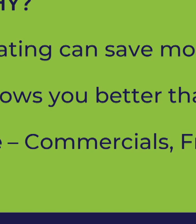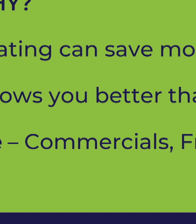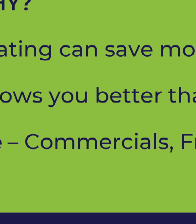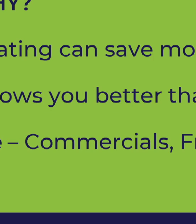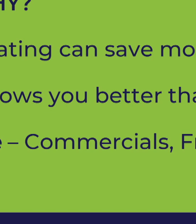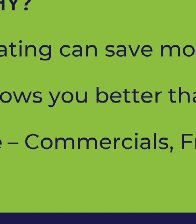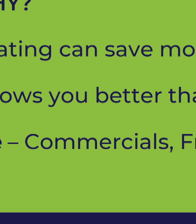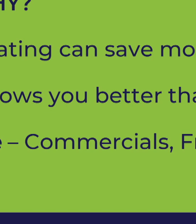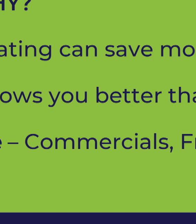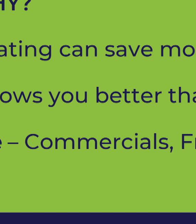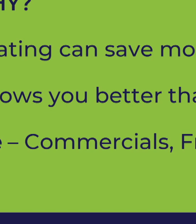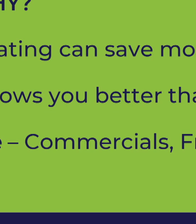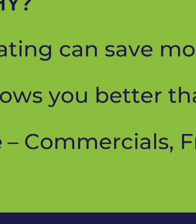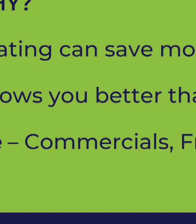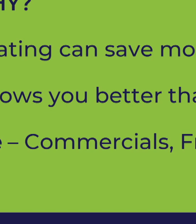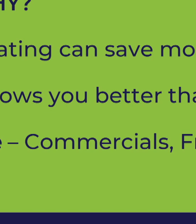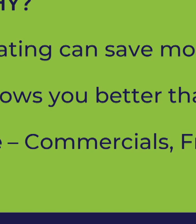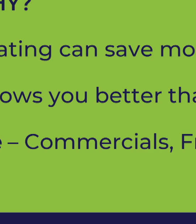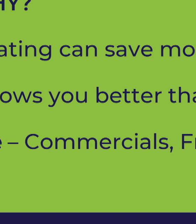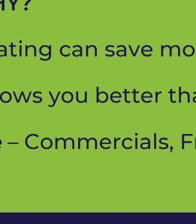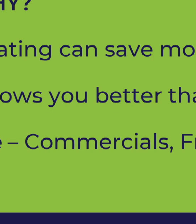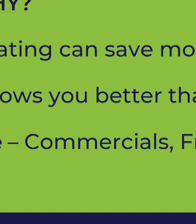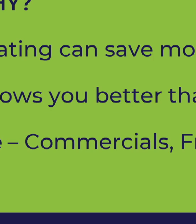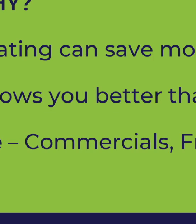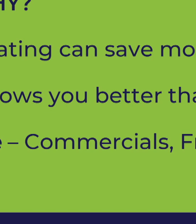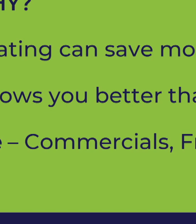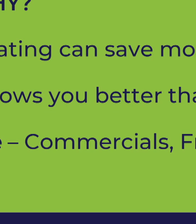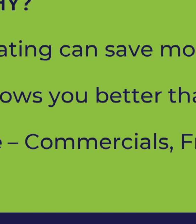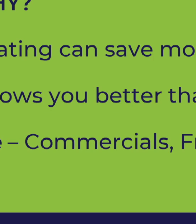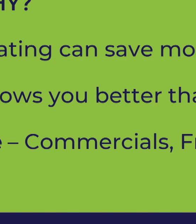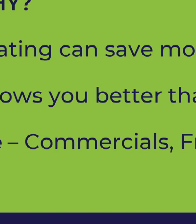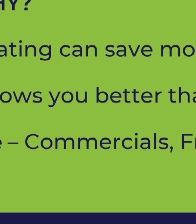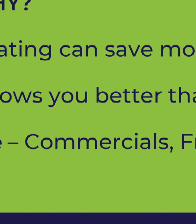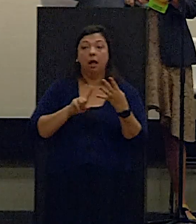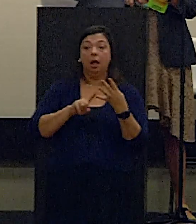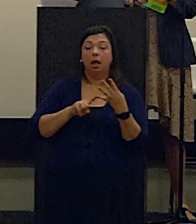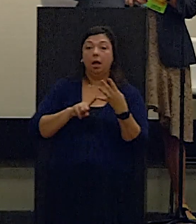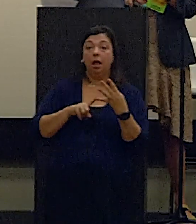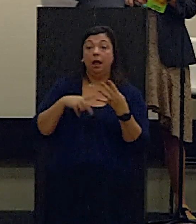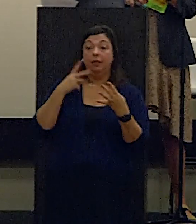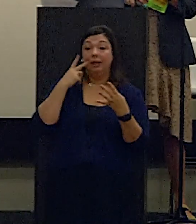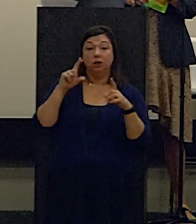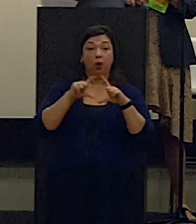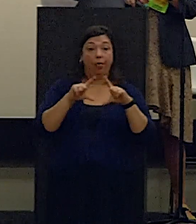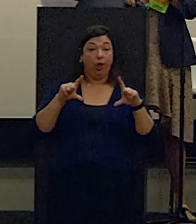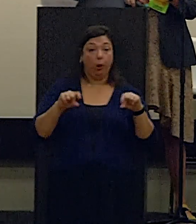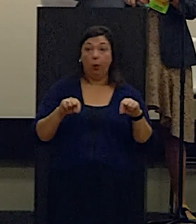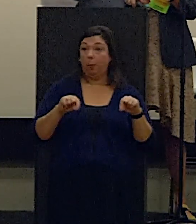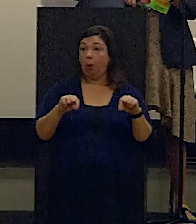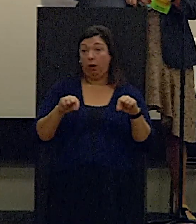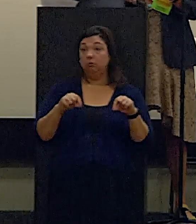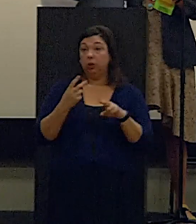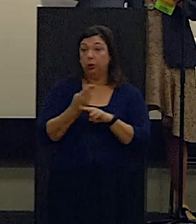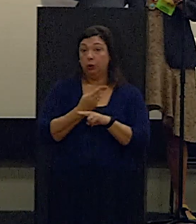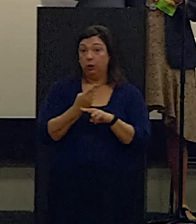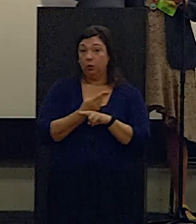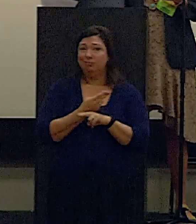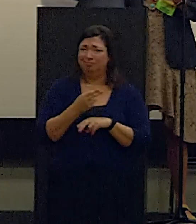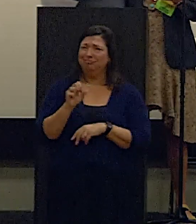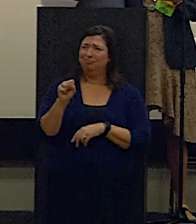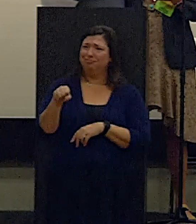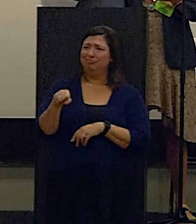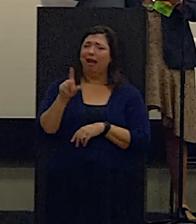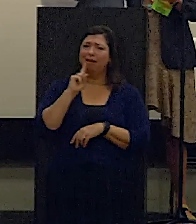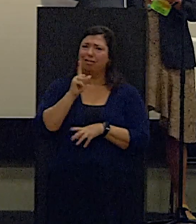and they don't have to go visit the pharmacy, and they got the coupon that they can use too, heck yeah, they're